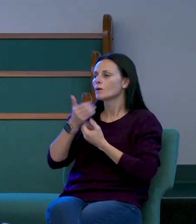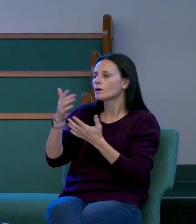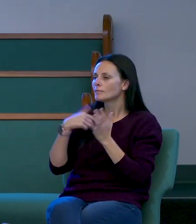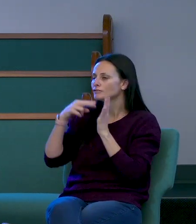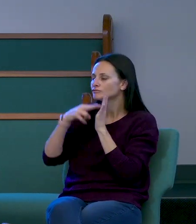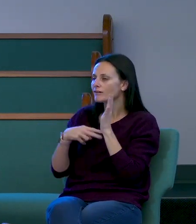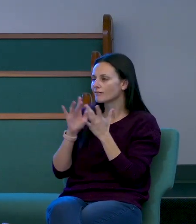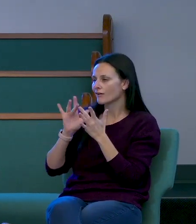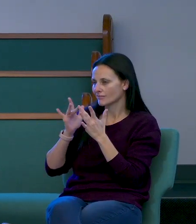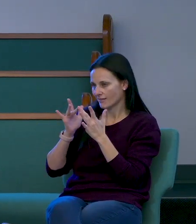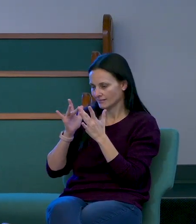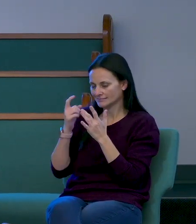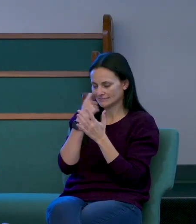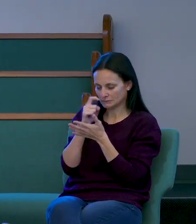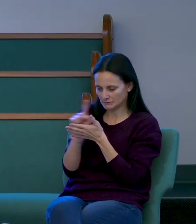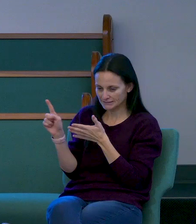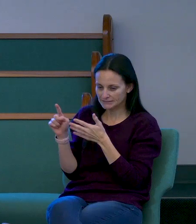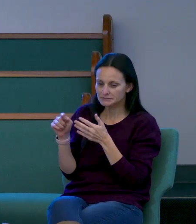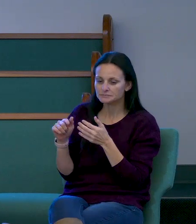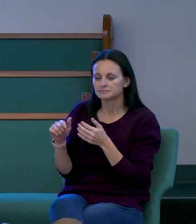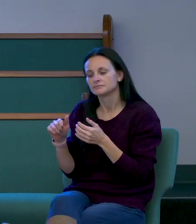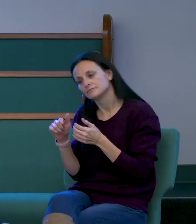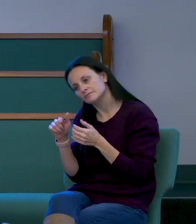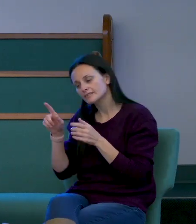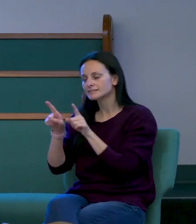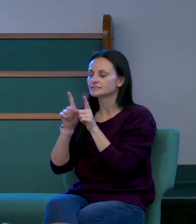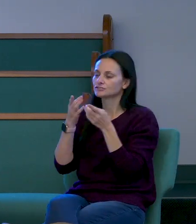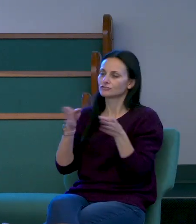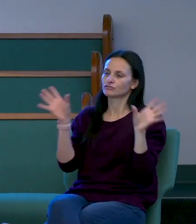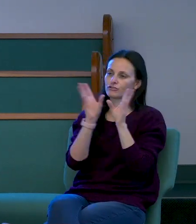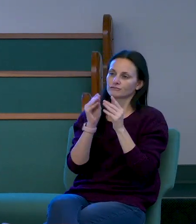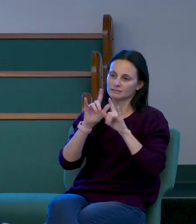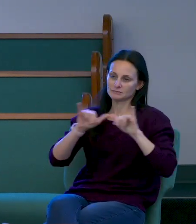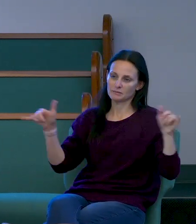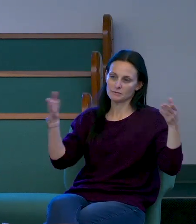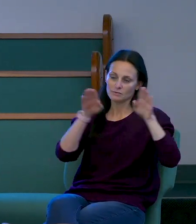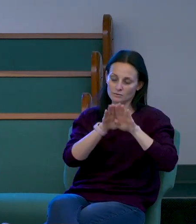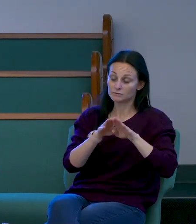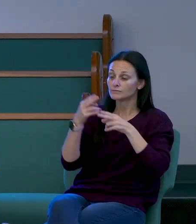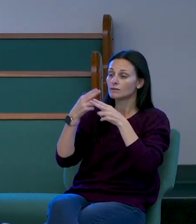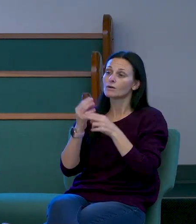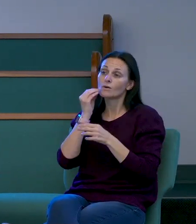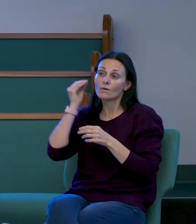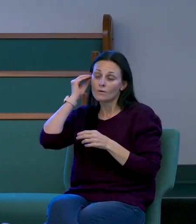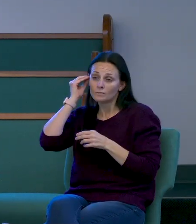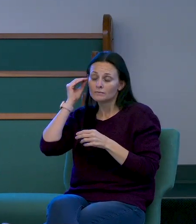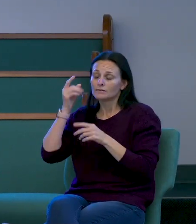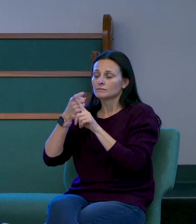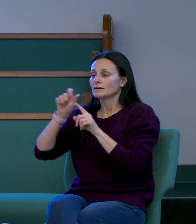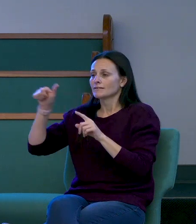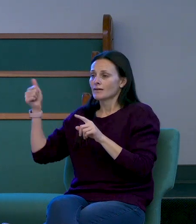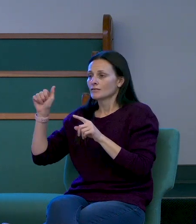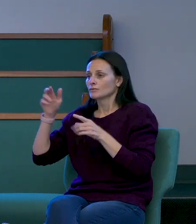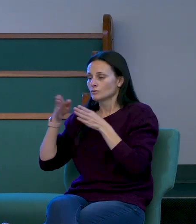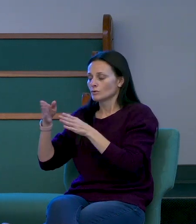read online this week as General Conference closed. It is called Home by Another Road. It is